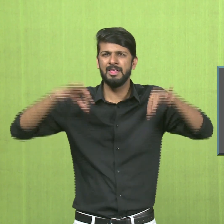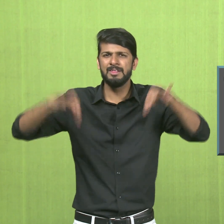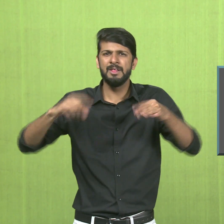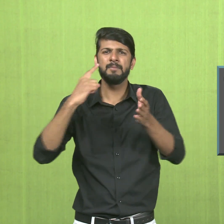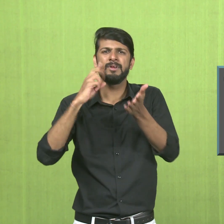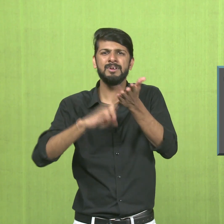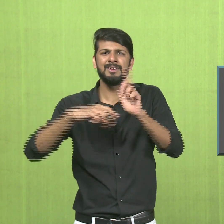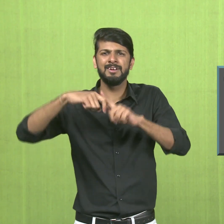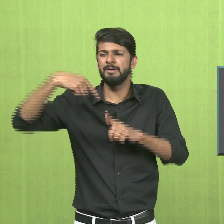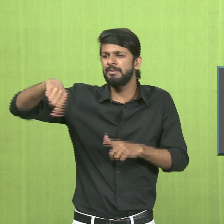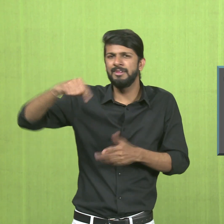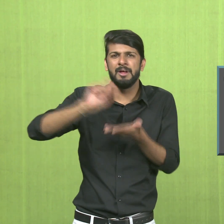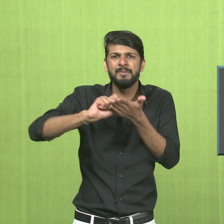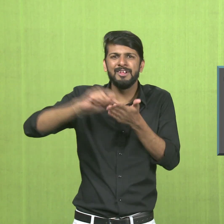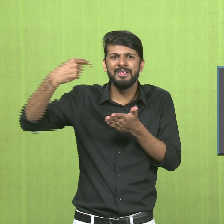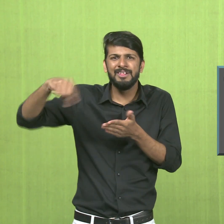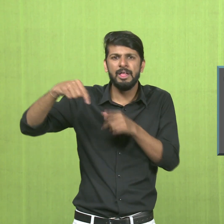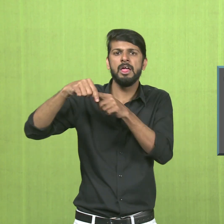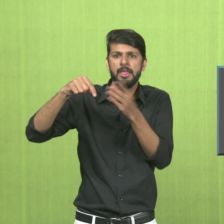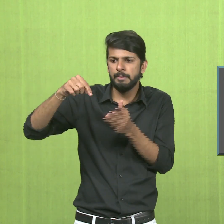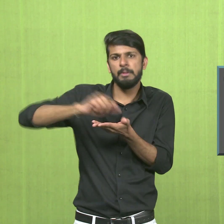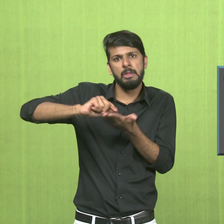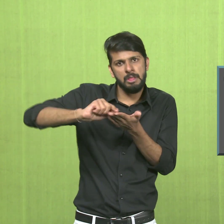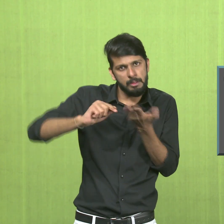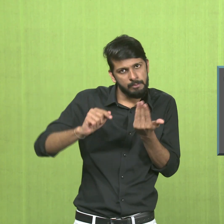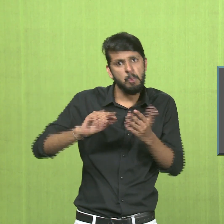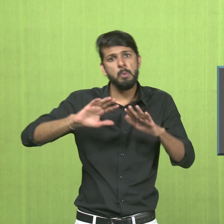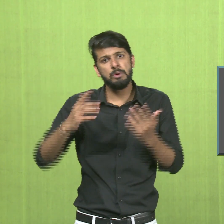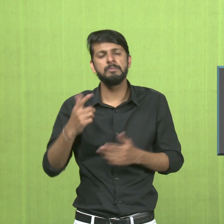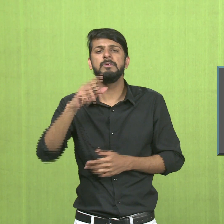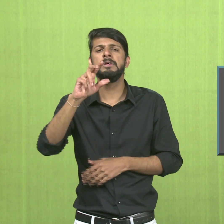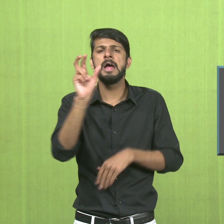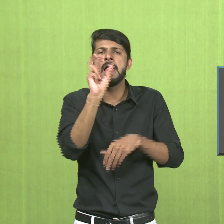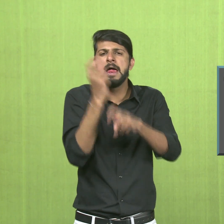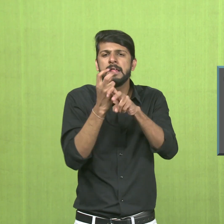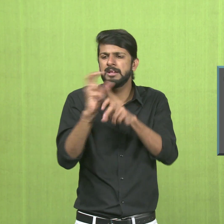Then blue is obtained from using indigo or ink,